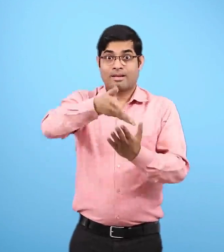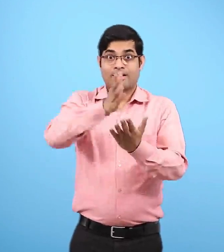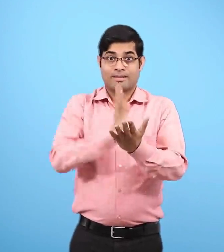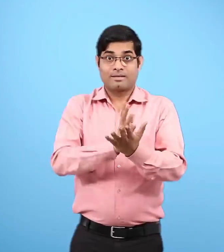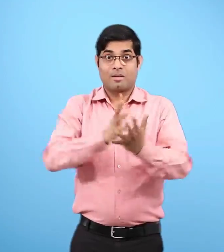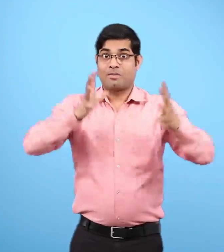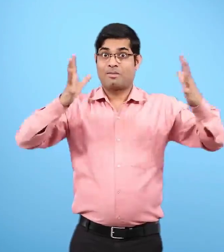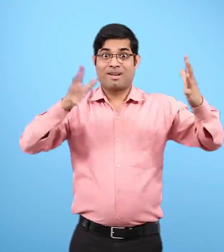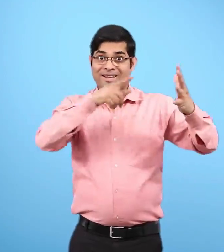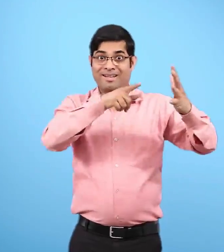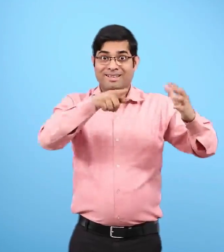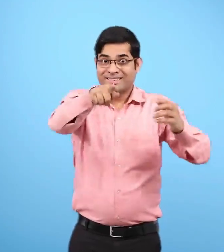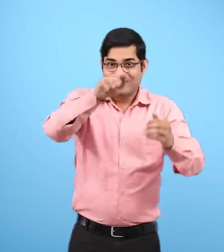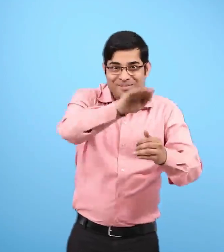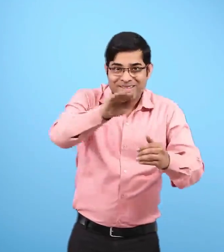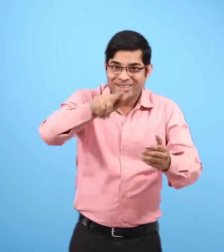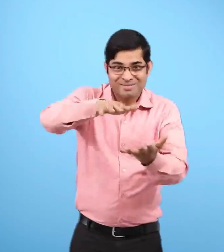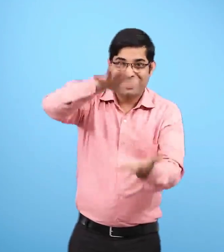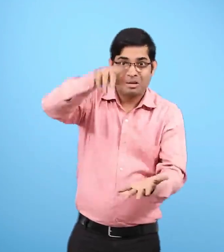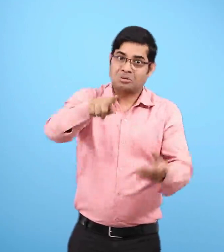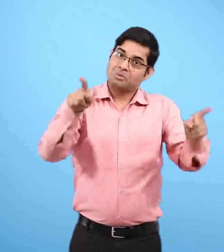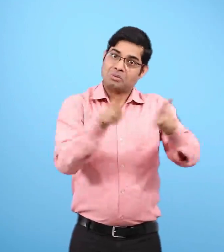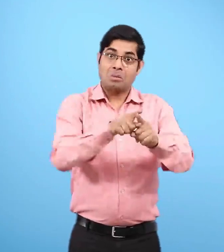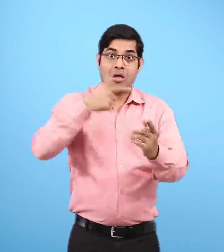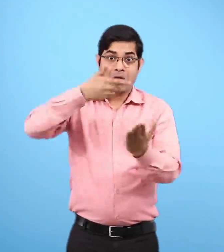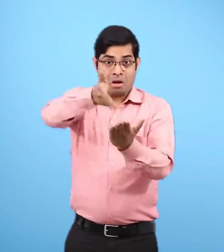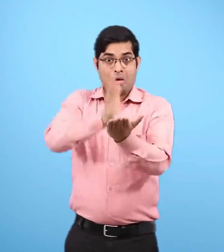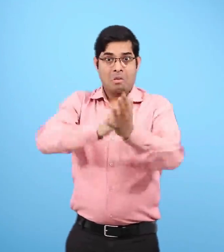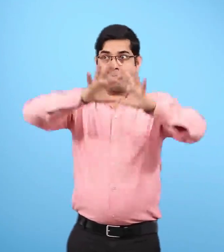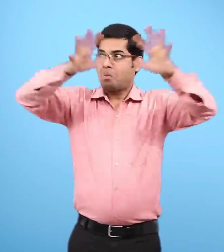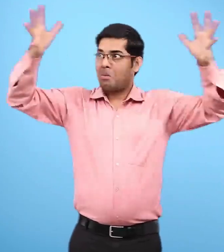Watermelon 1 is as big as you are.